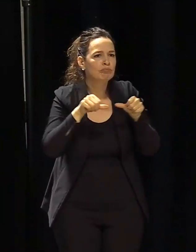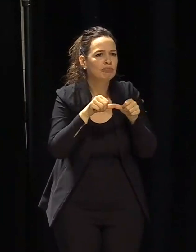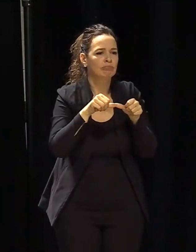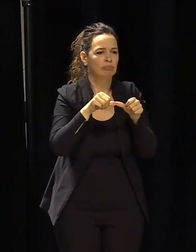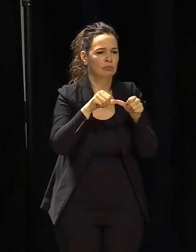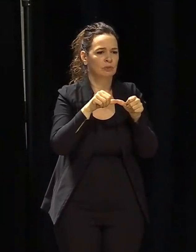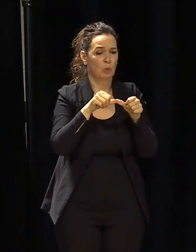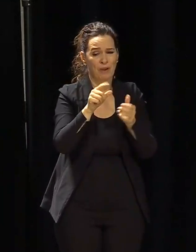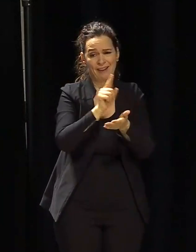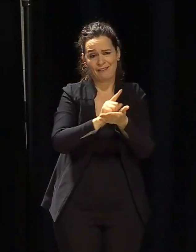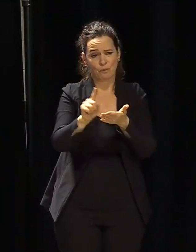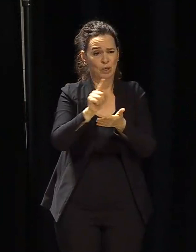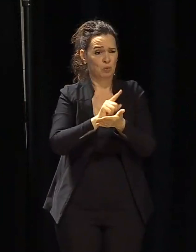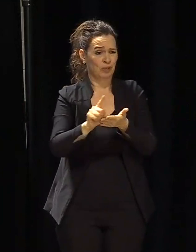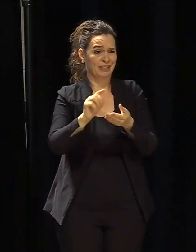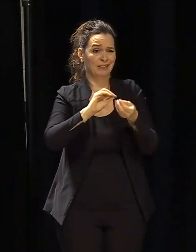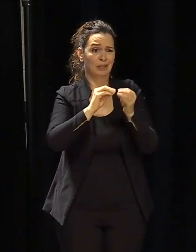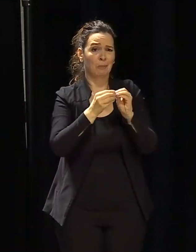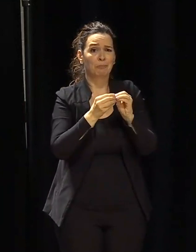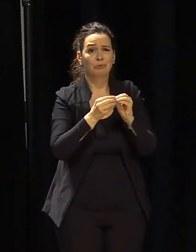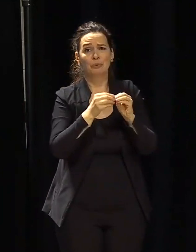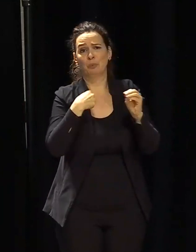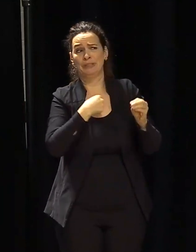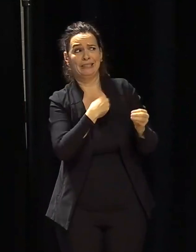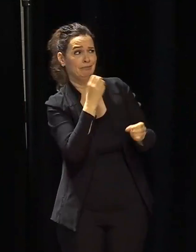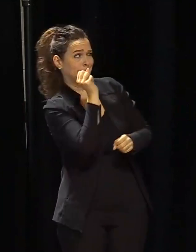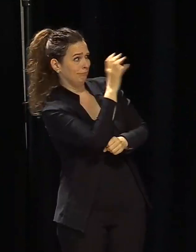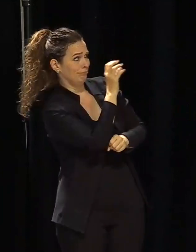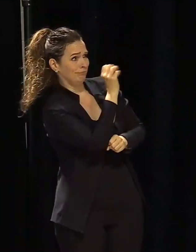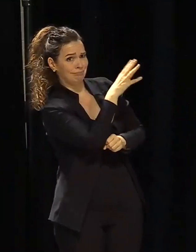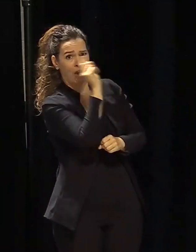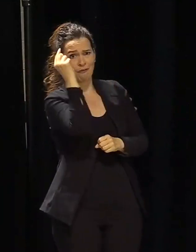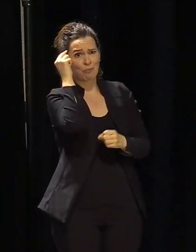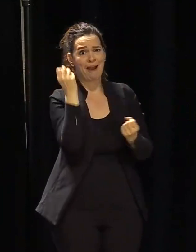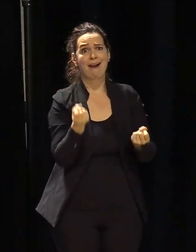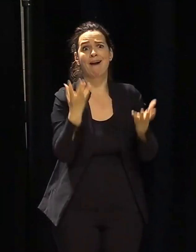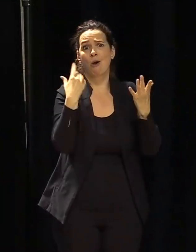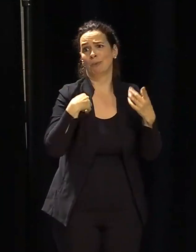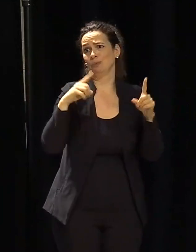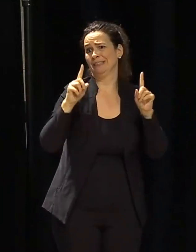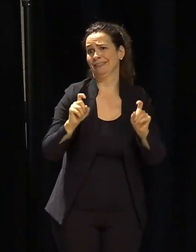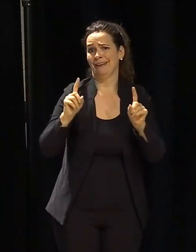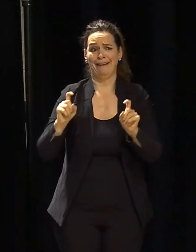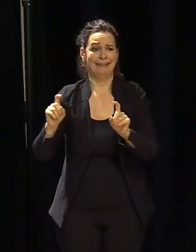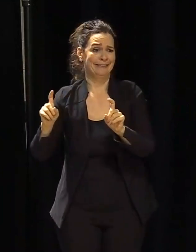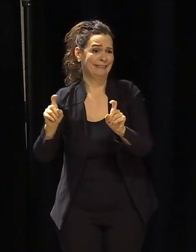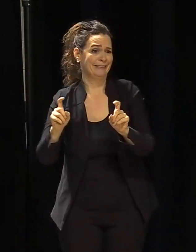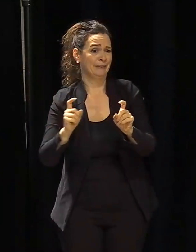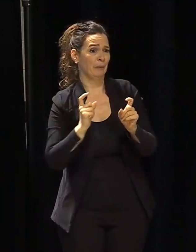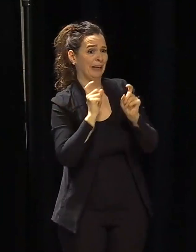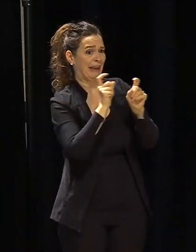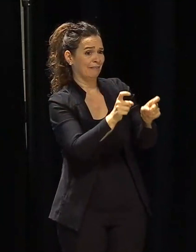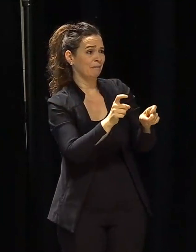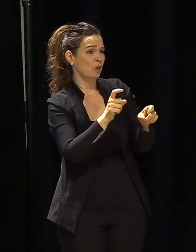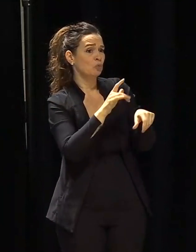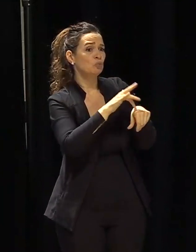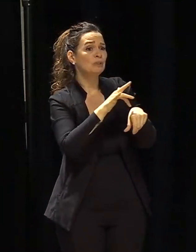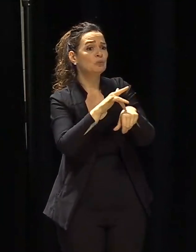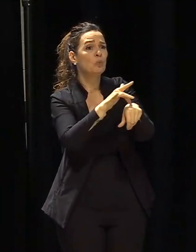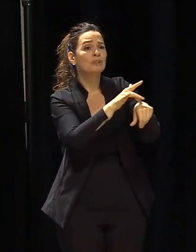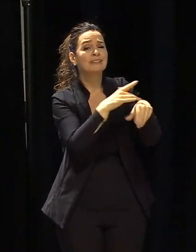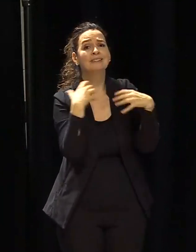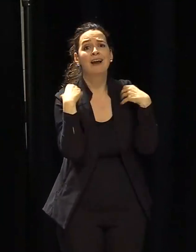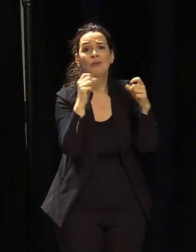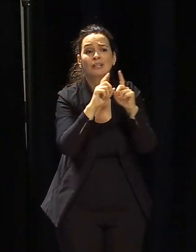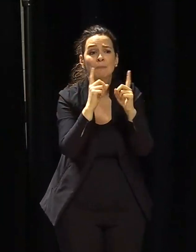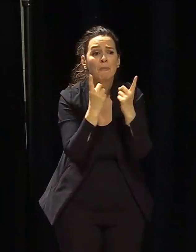that. We have dedicated even more resources to the health department on tracing and investigations, really. There's